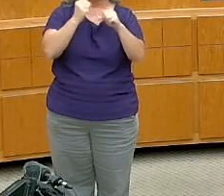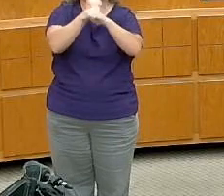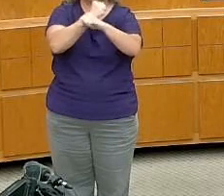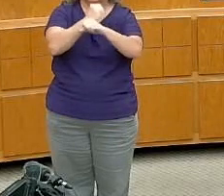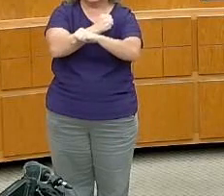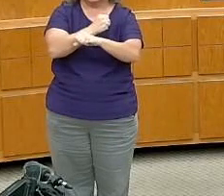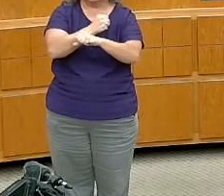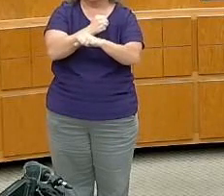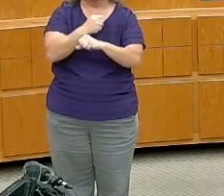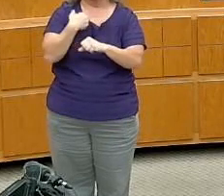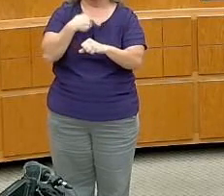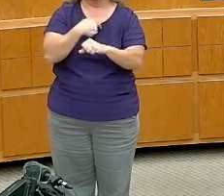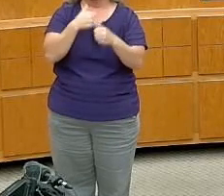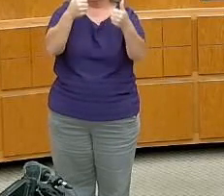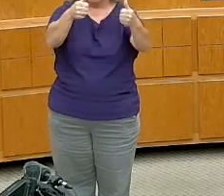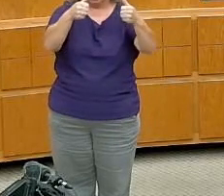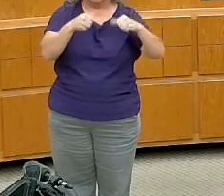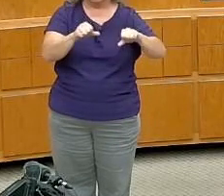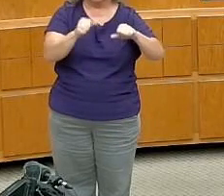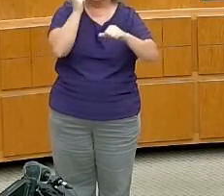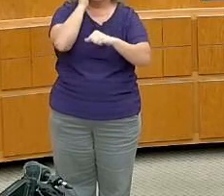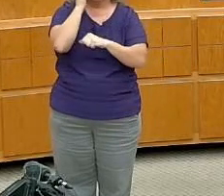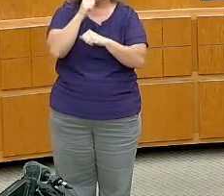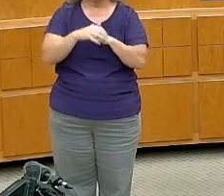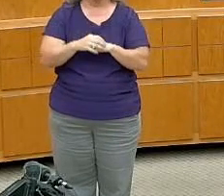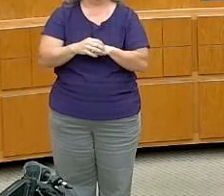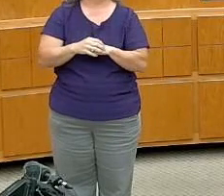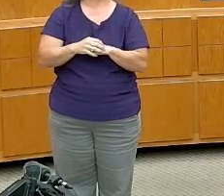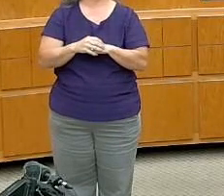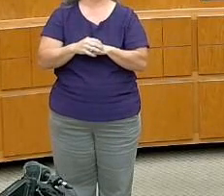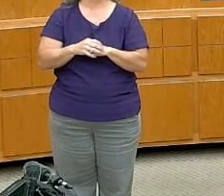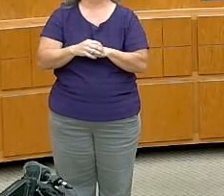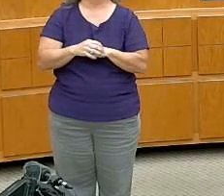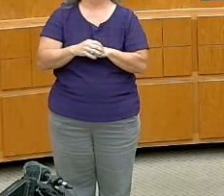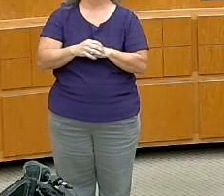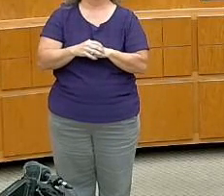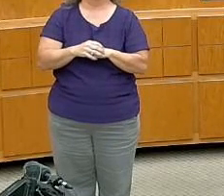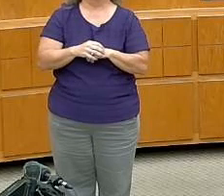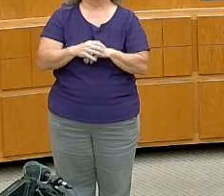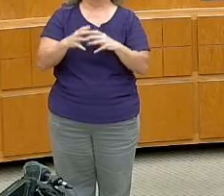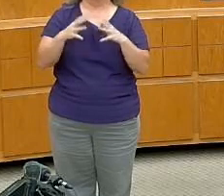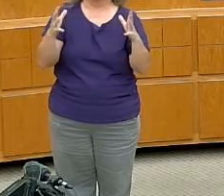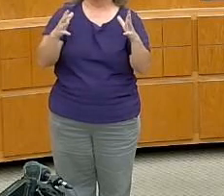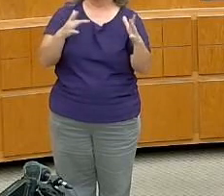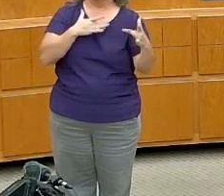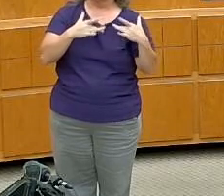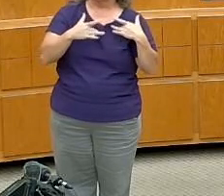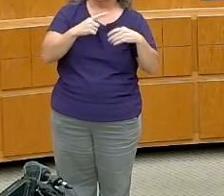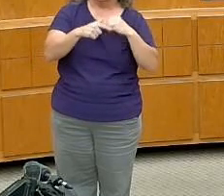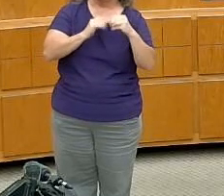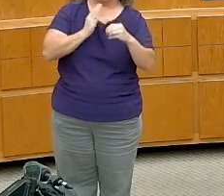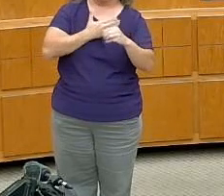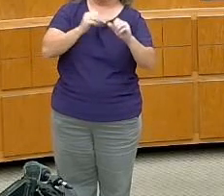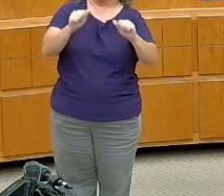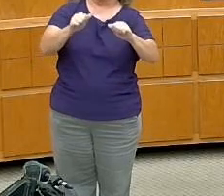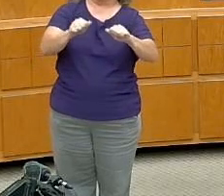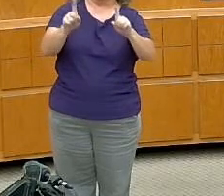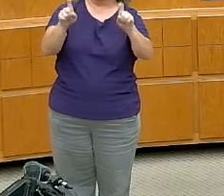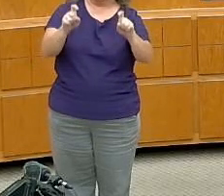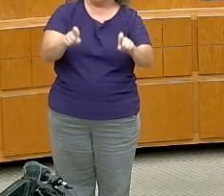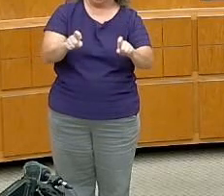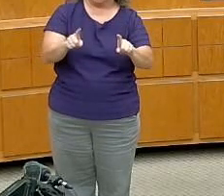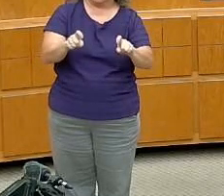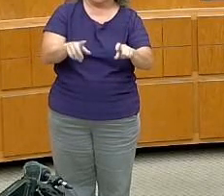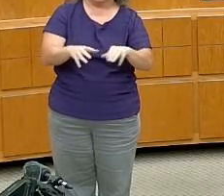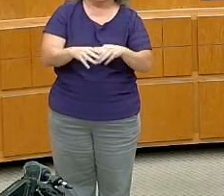through these daily press briefings. But there has been a tremendous concern about our ability to test. And I'd like to address that